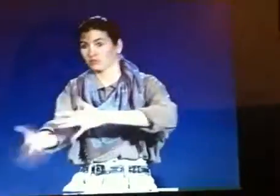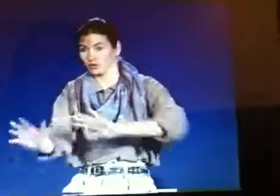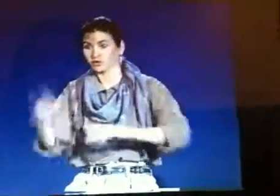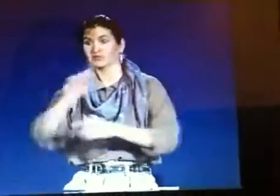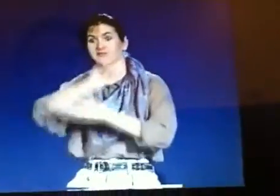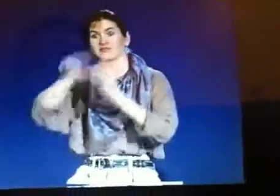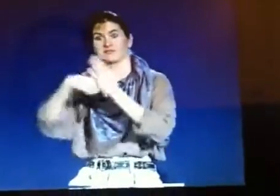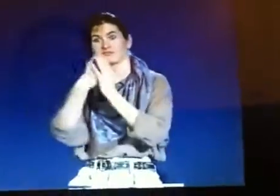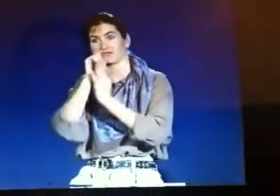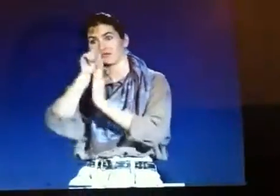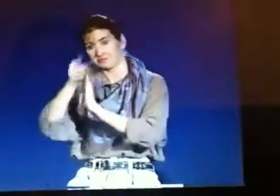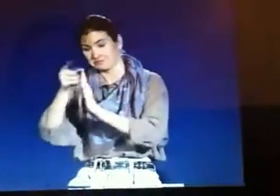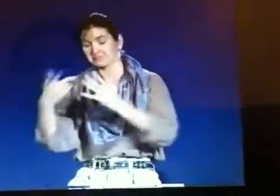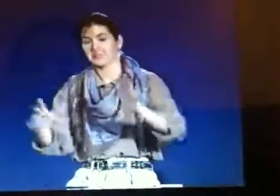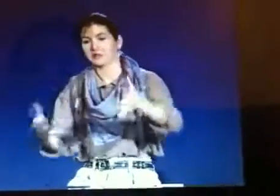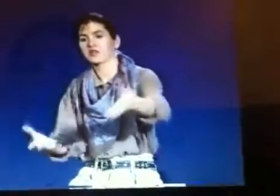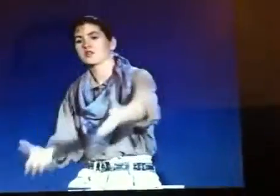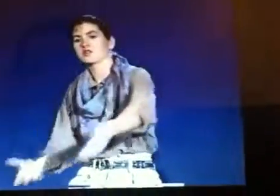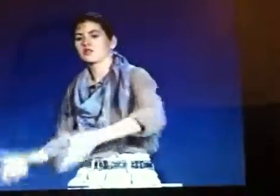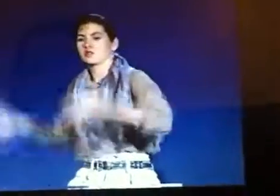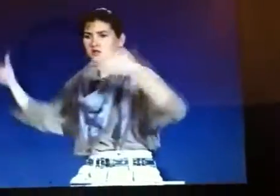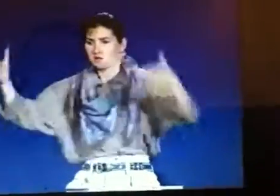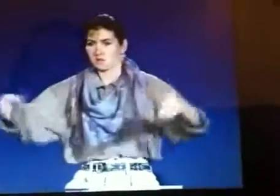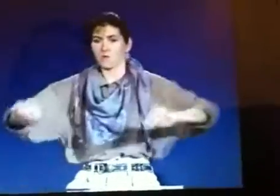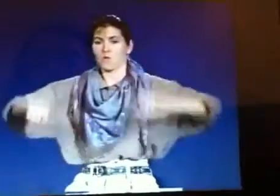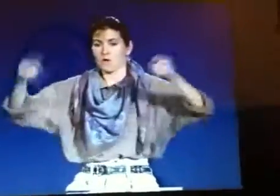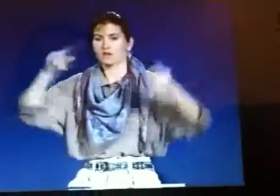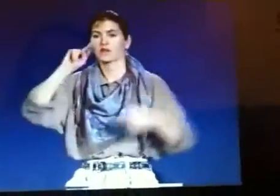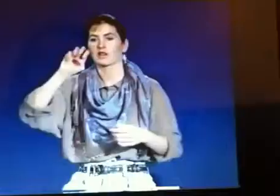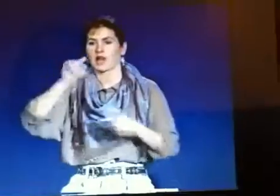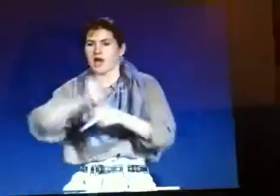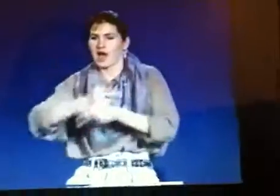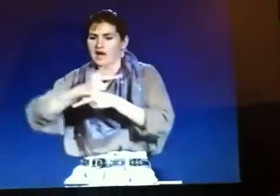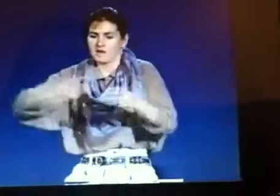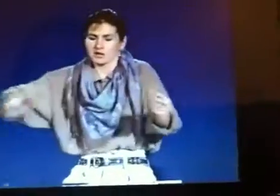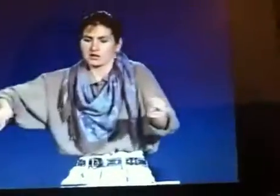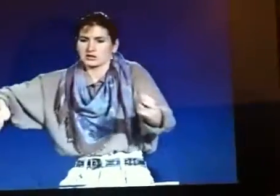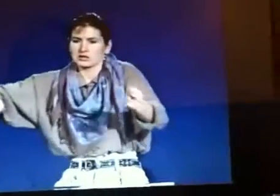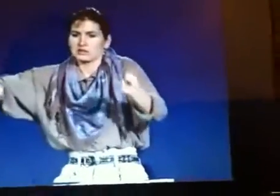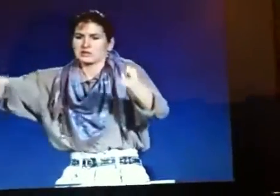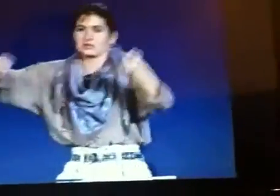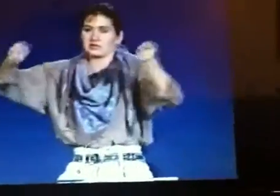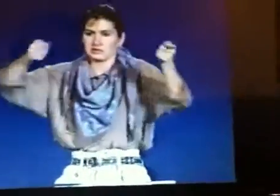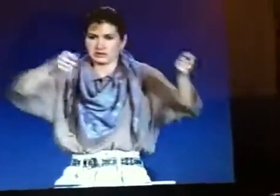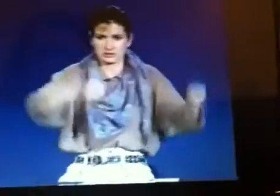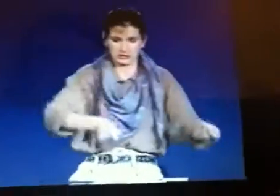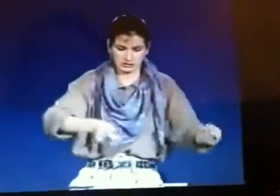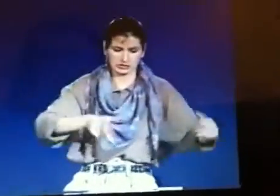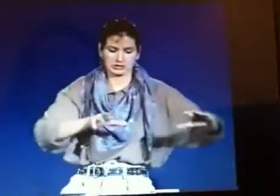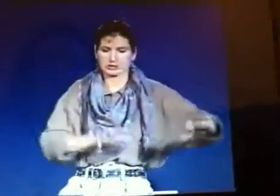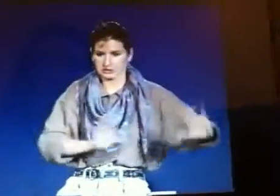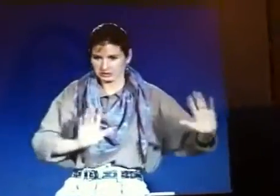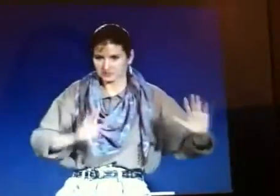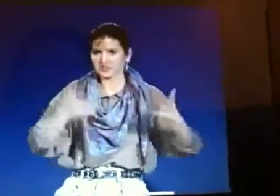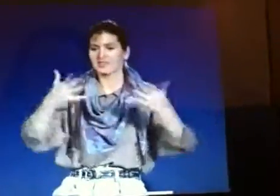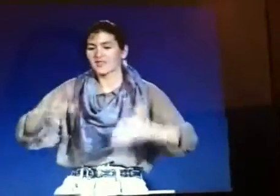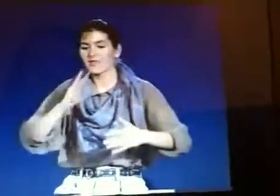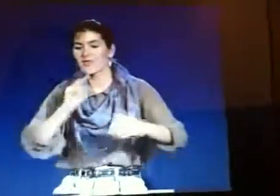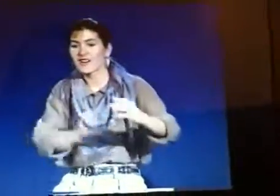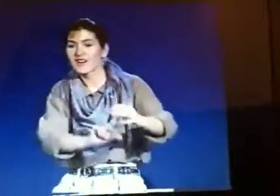depends on the fish. So when it's all ready, you take it out of the oven,